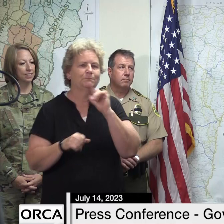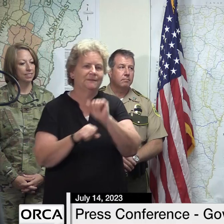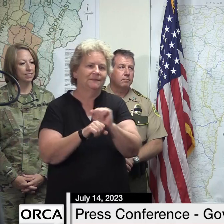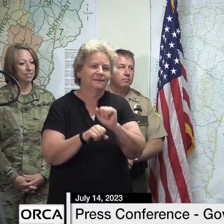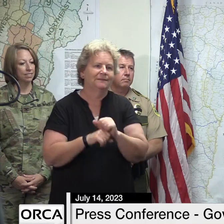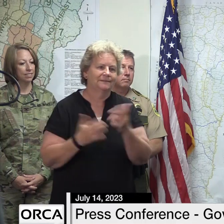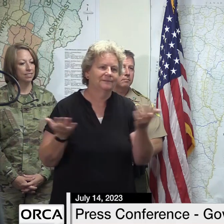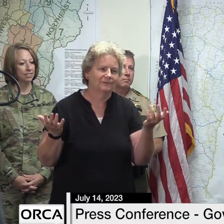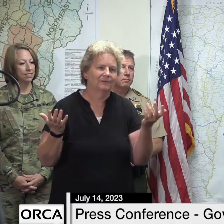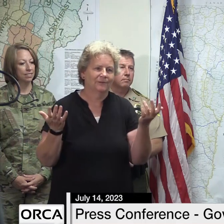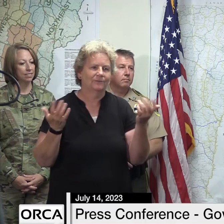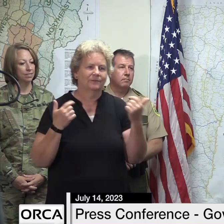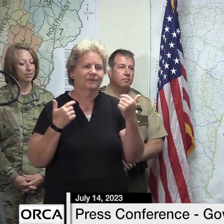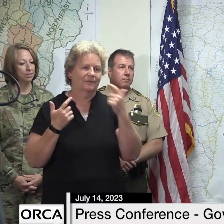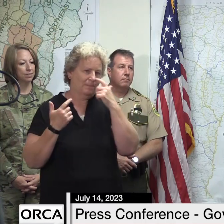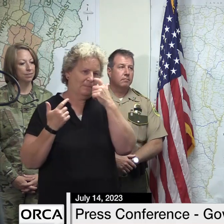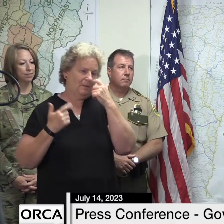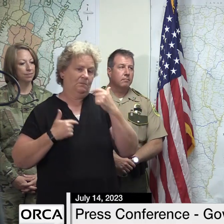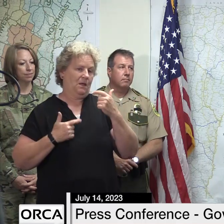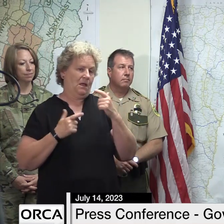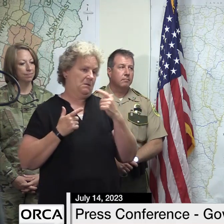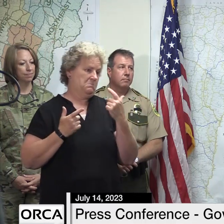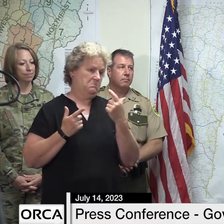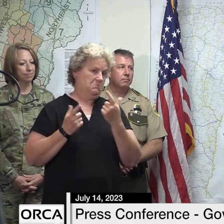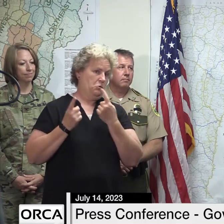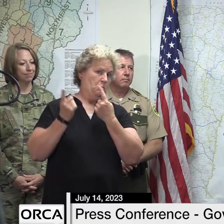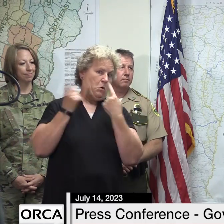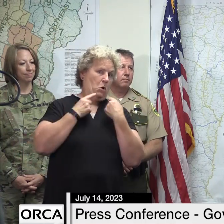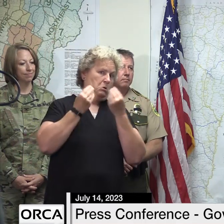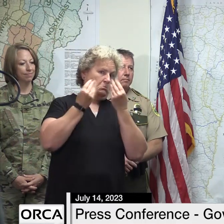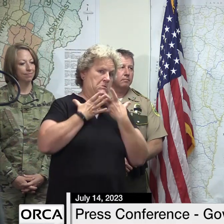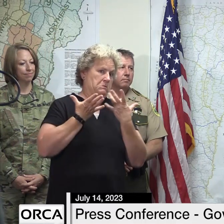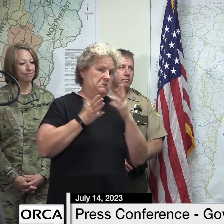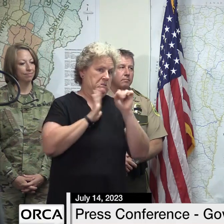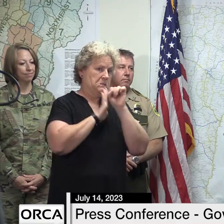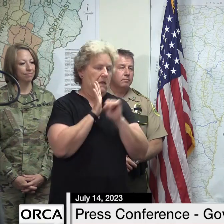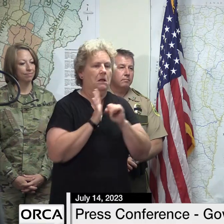not aware of anything, but they're inspected every single day.